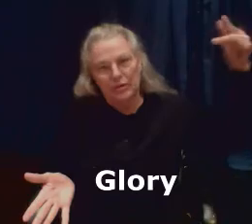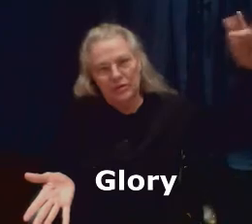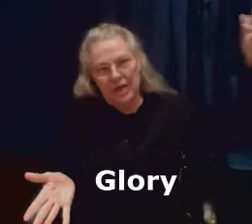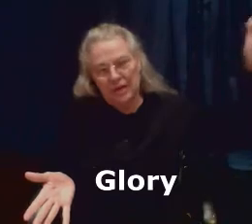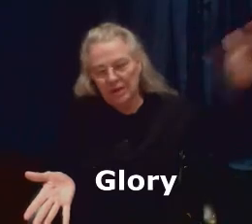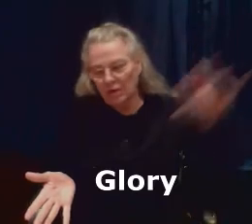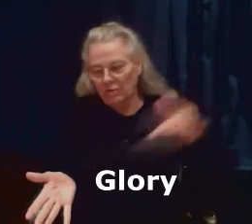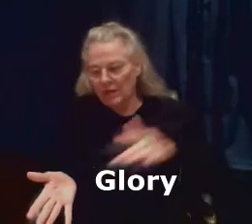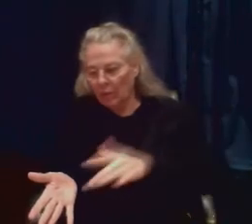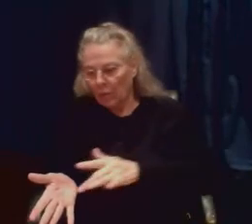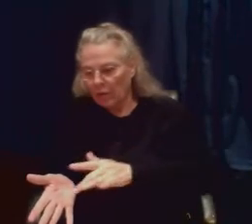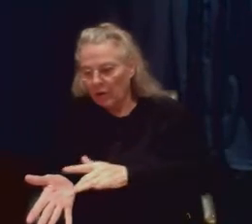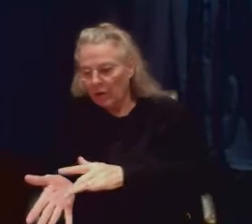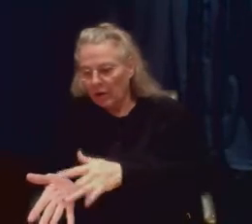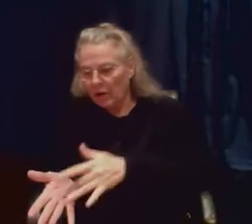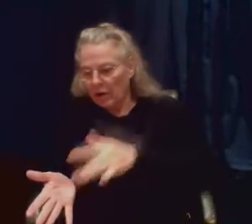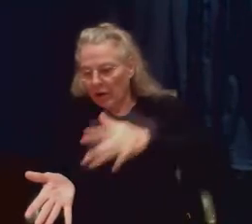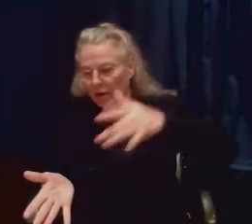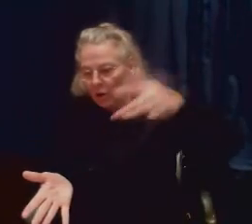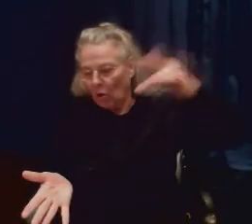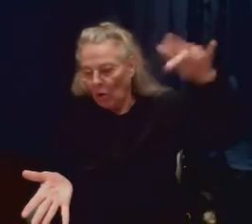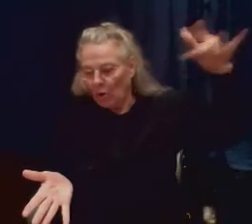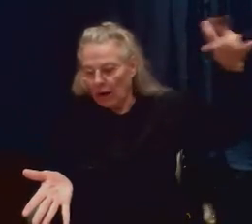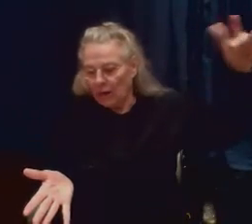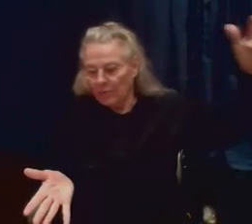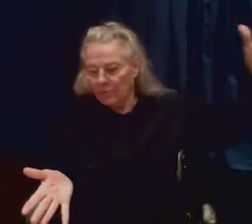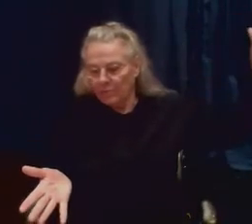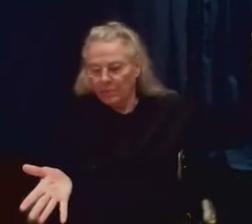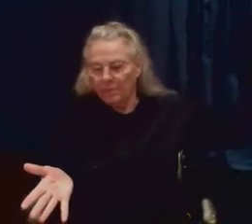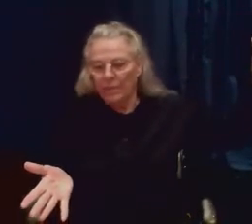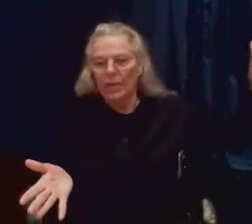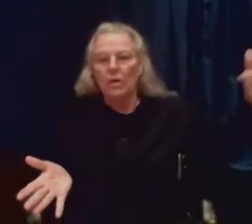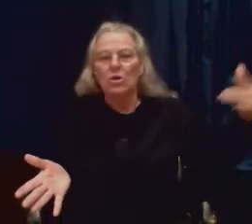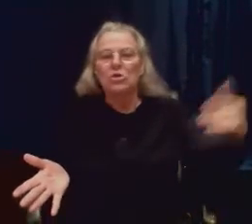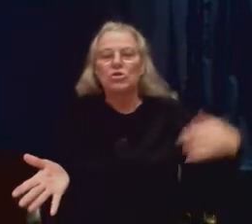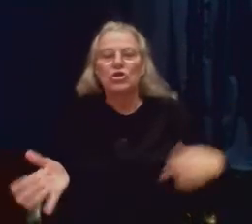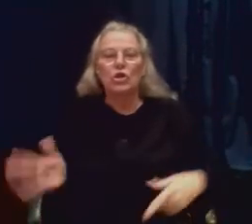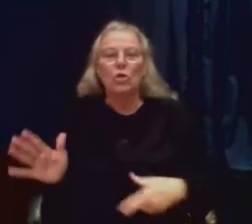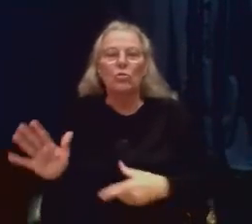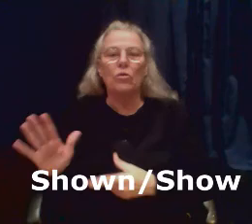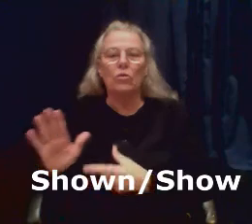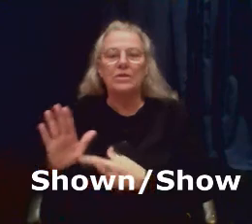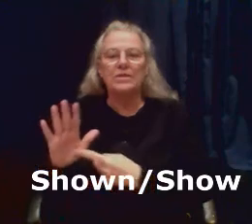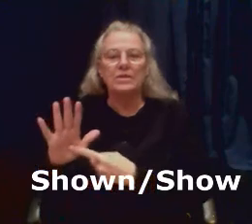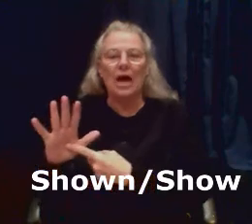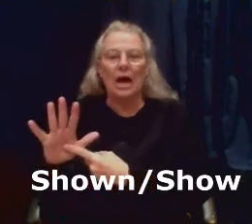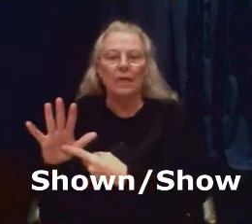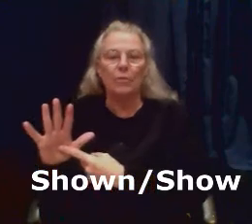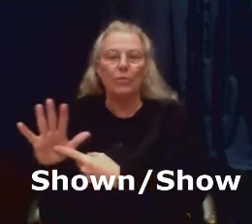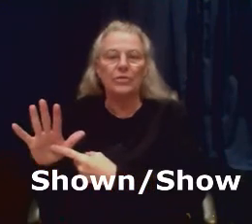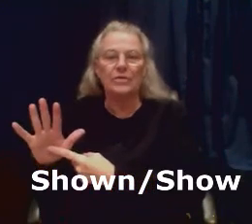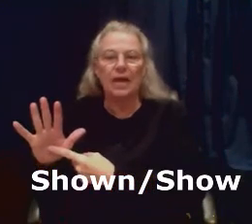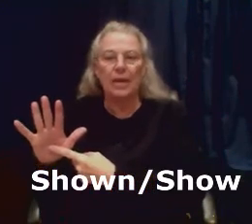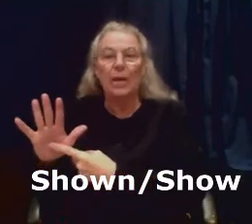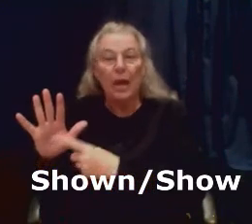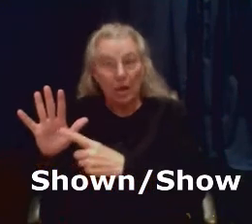shimmers as it goes upward. Glory. Shown or sign, both the same. And